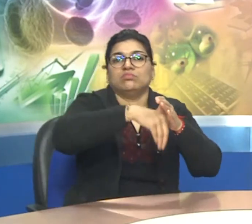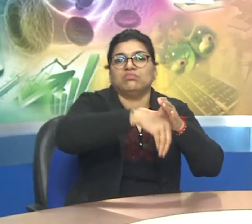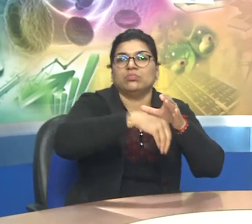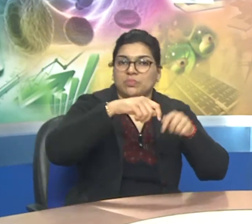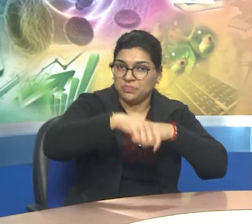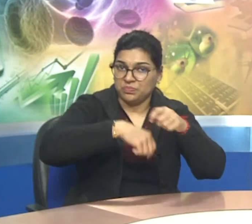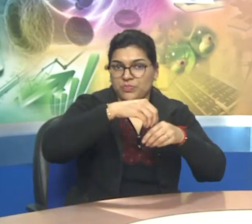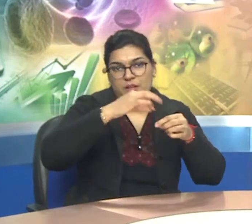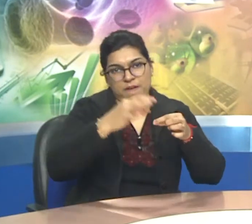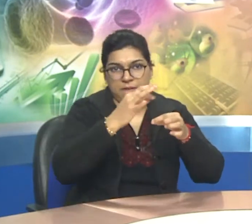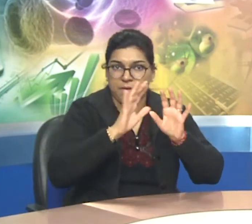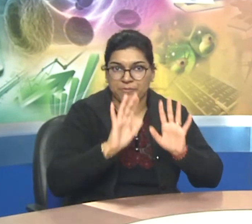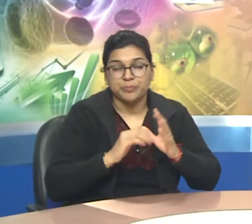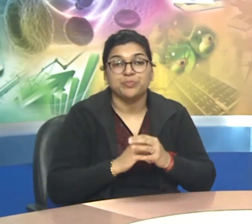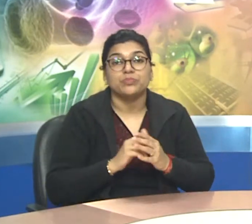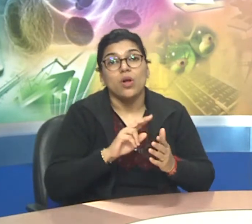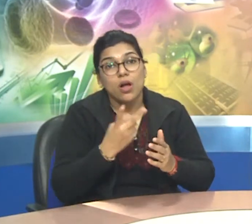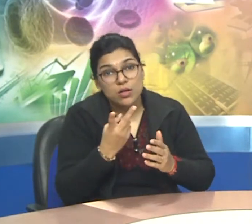are used as a stuff.